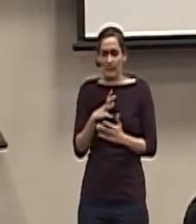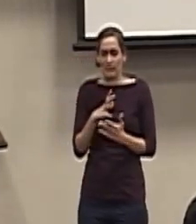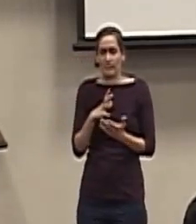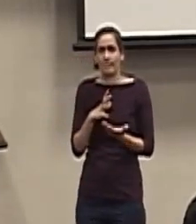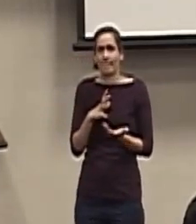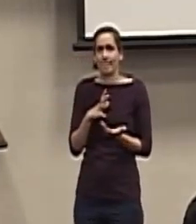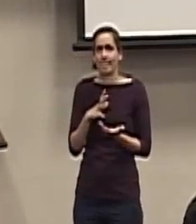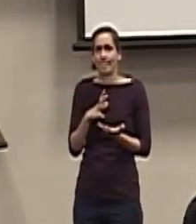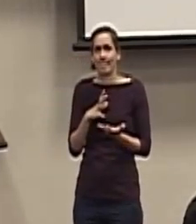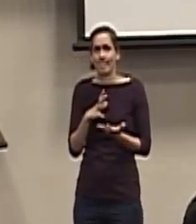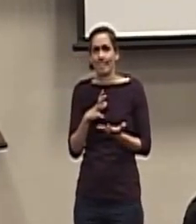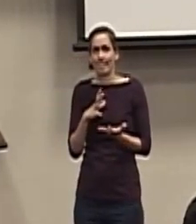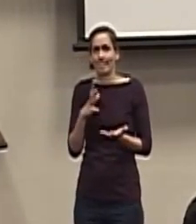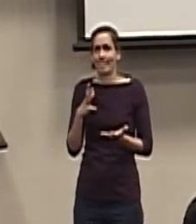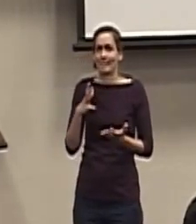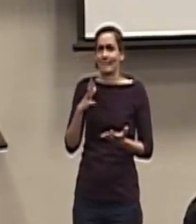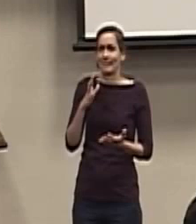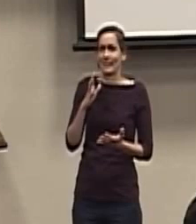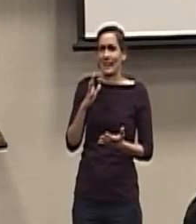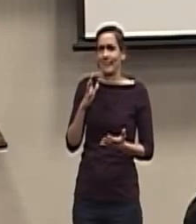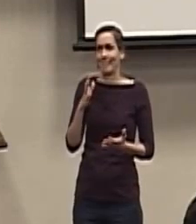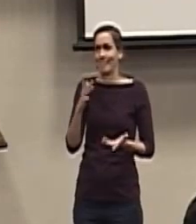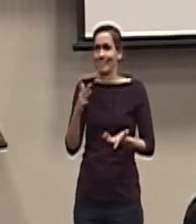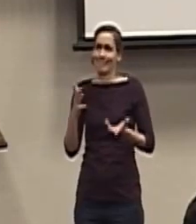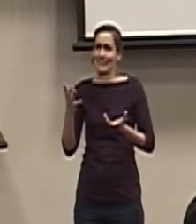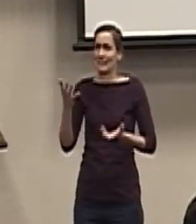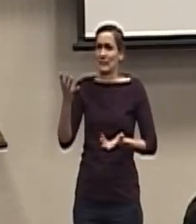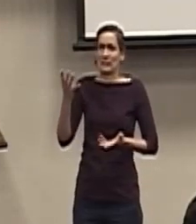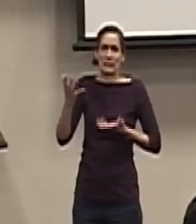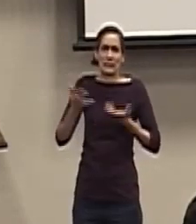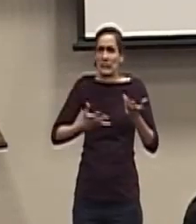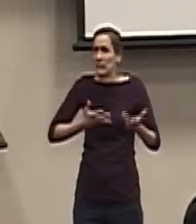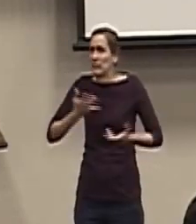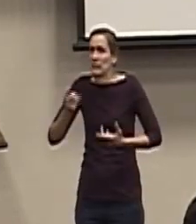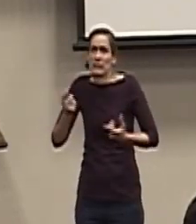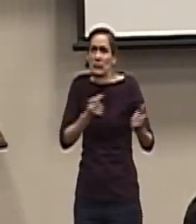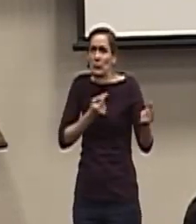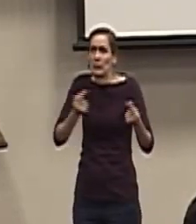the disciples make their way back from town. We're going to pick up in verse 27.